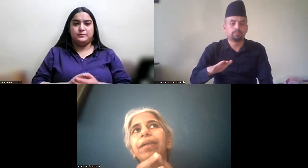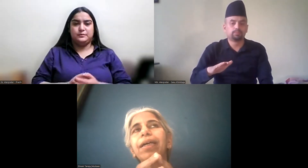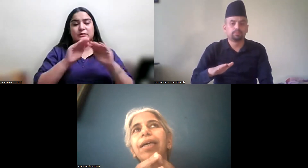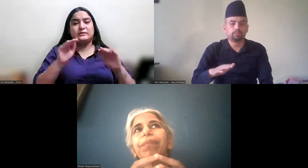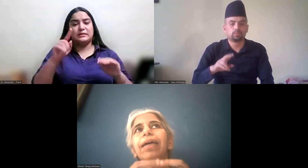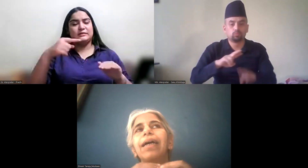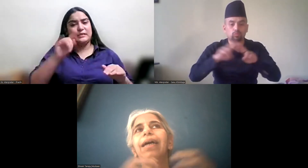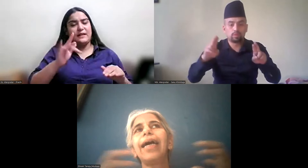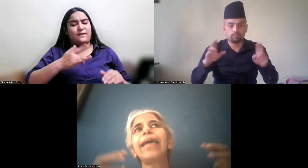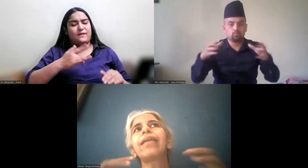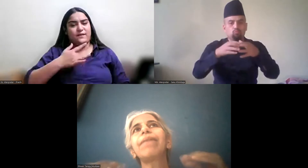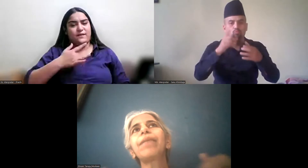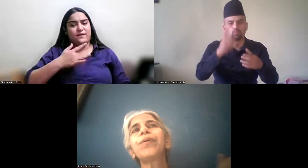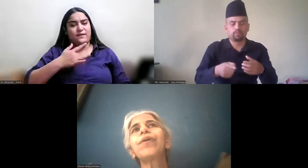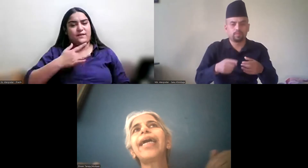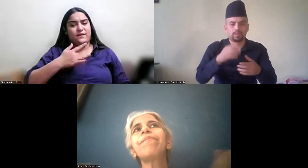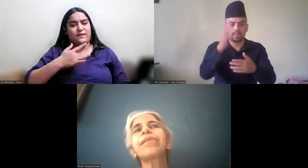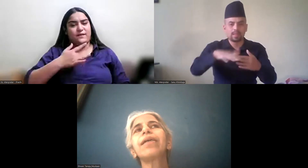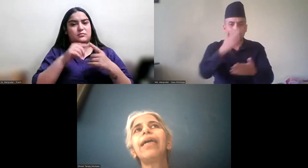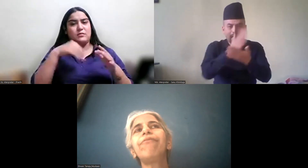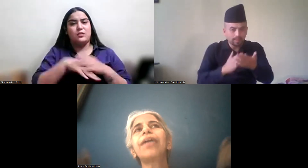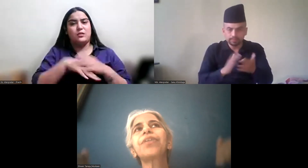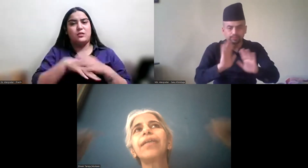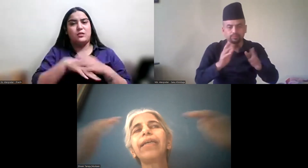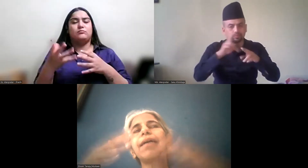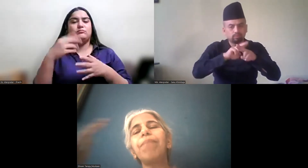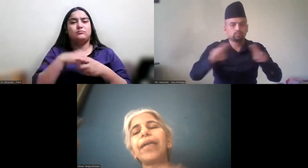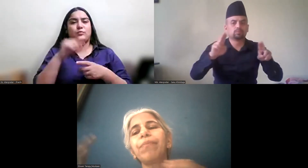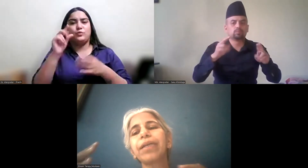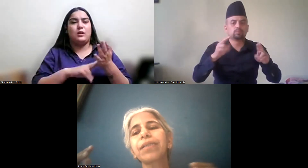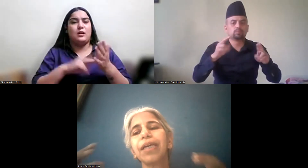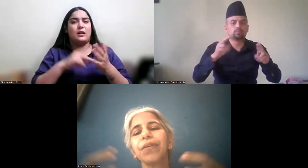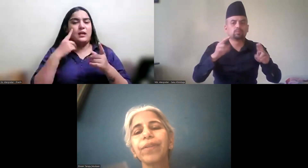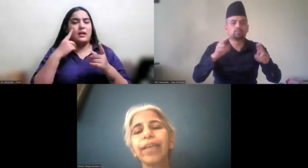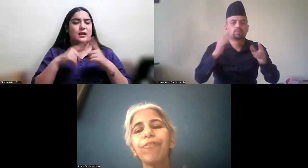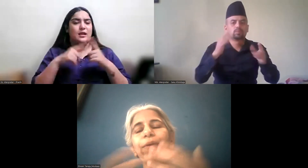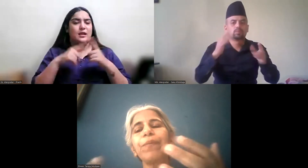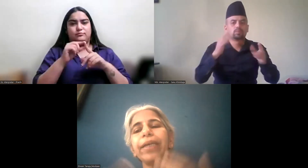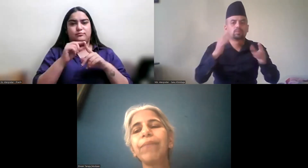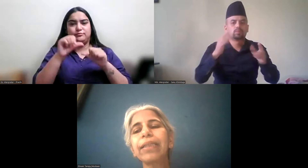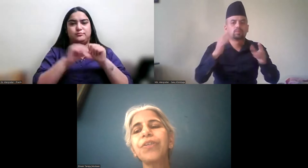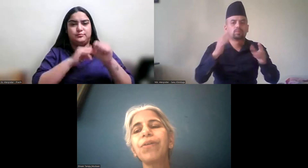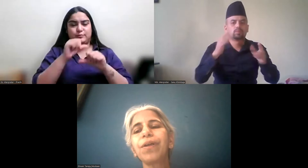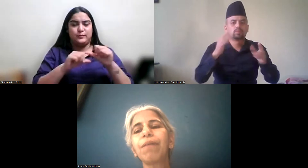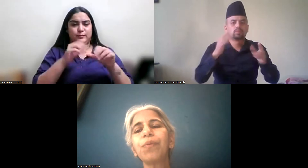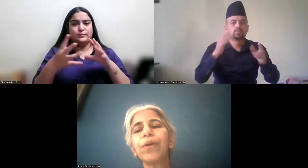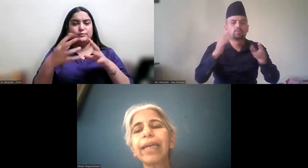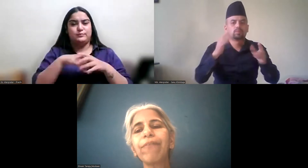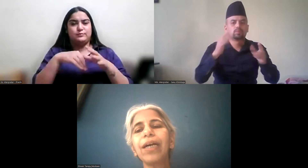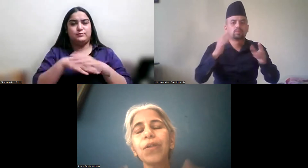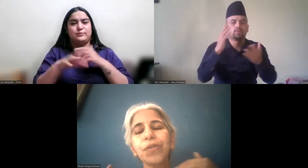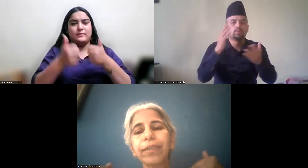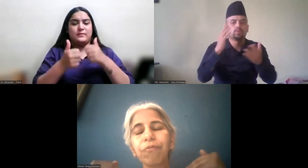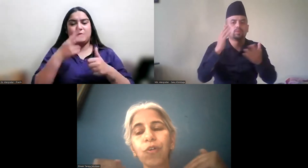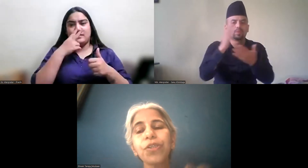unit, but the programs function in compartments. So therefore, when we bring the children on board, then we